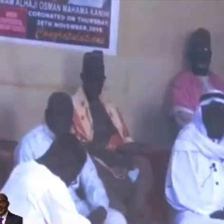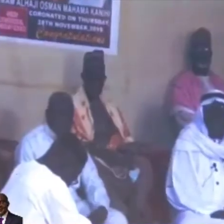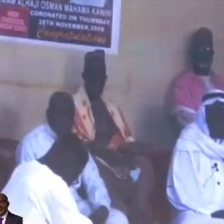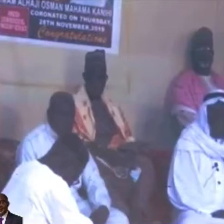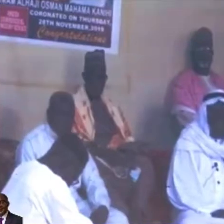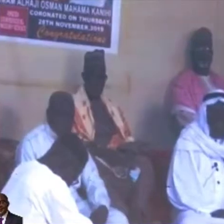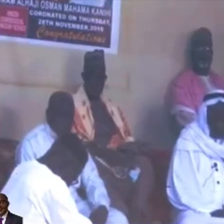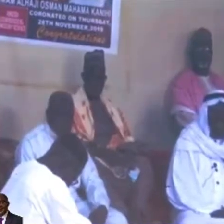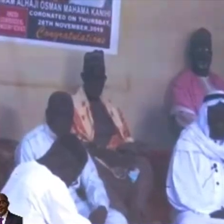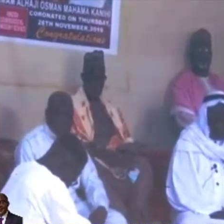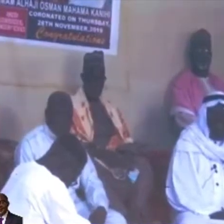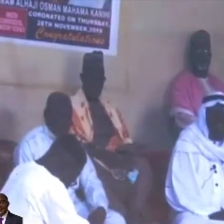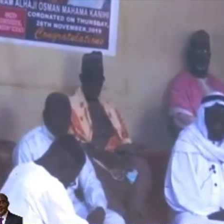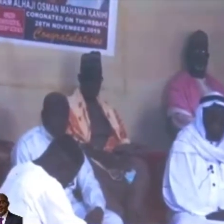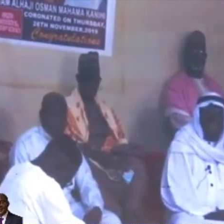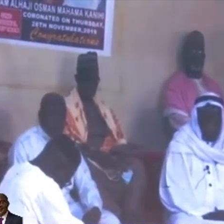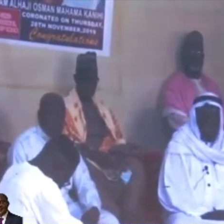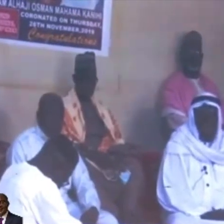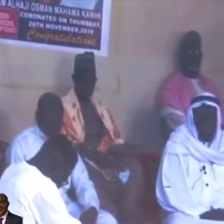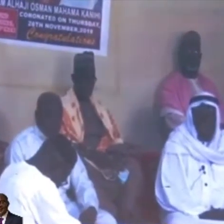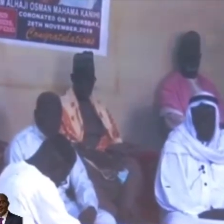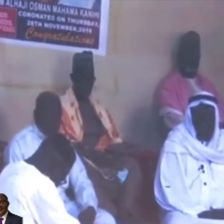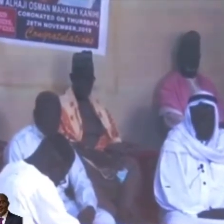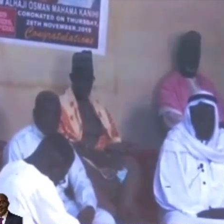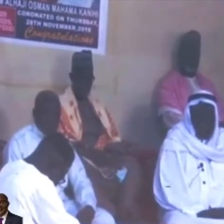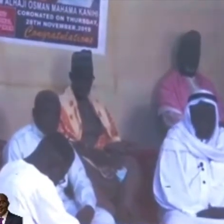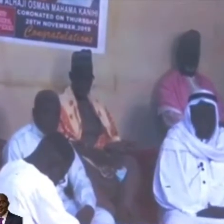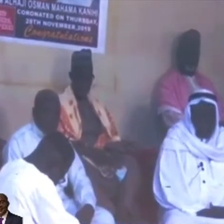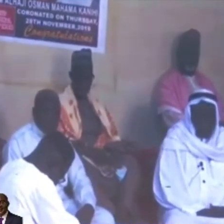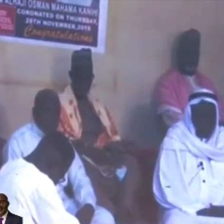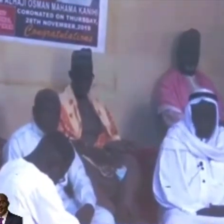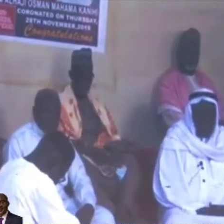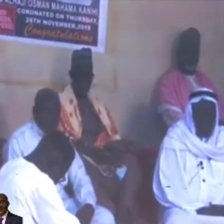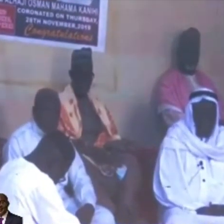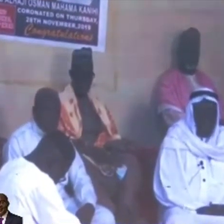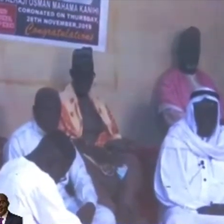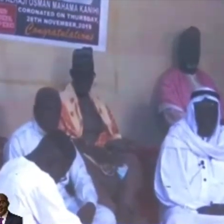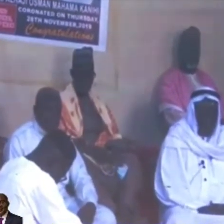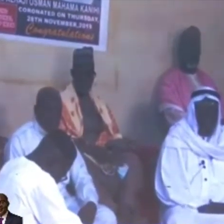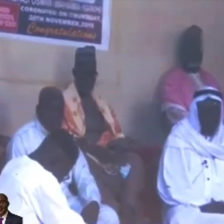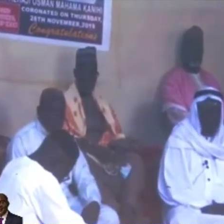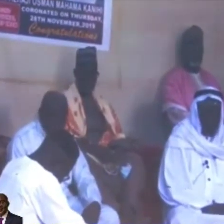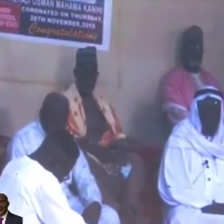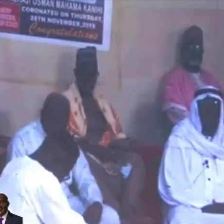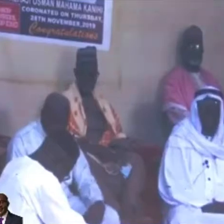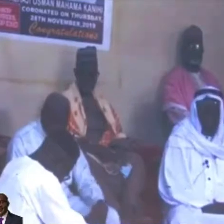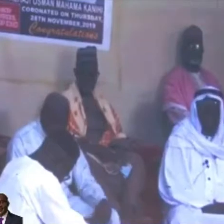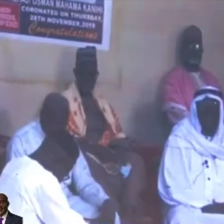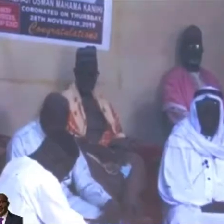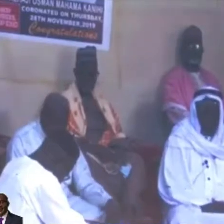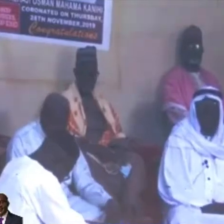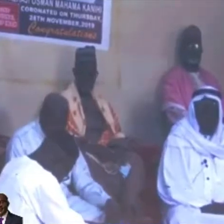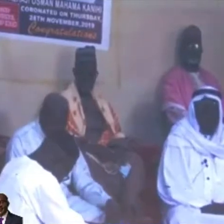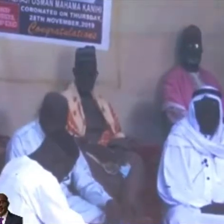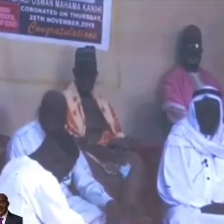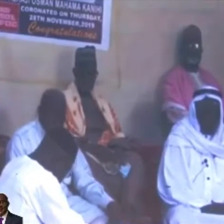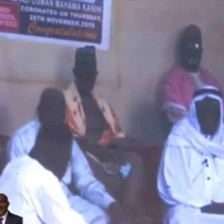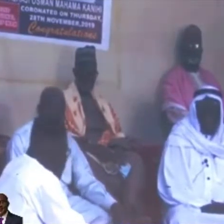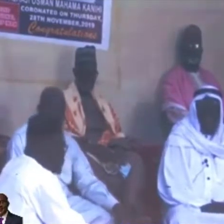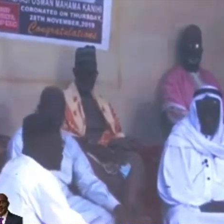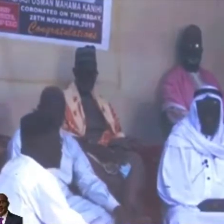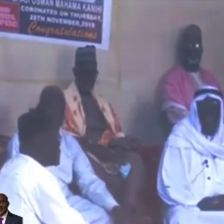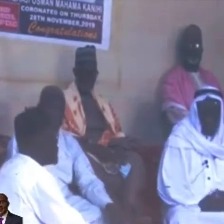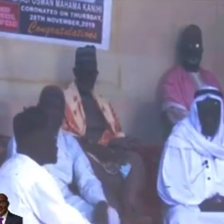And Elma Yara Anam Banyal Kang Aha, Upper West Chief Imam of Waborang Ayadwabunga,